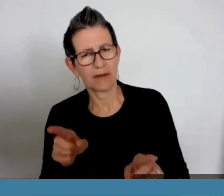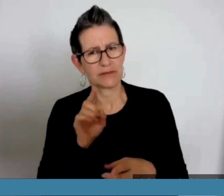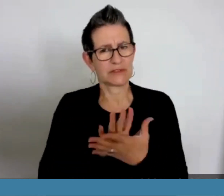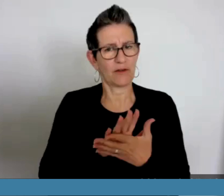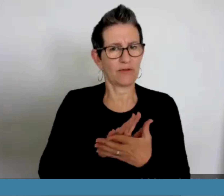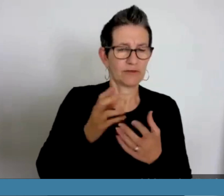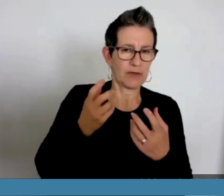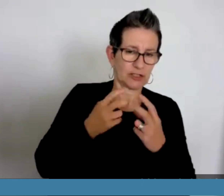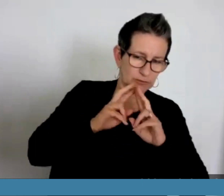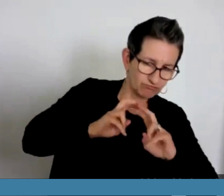process.